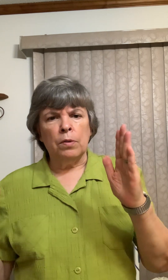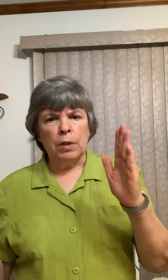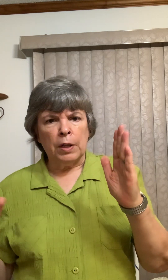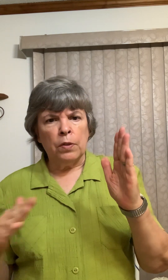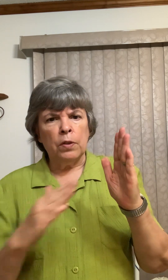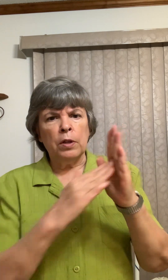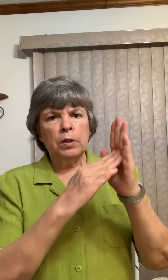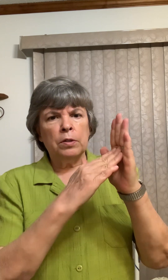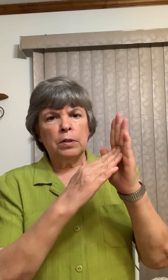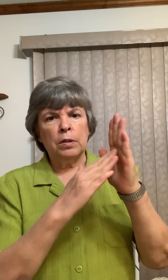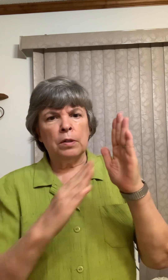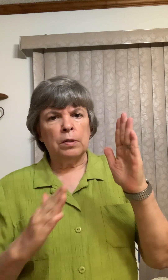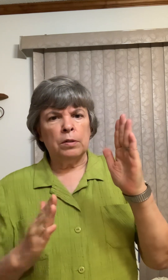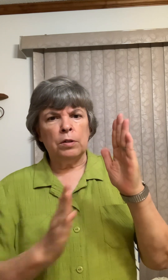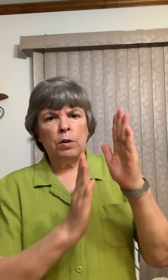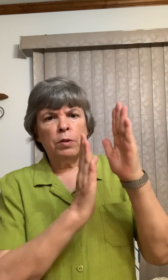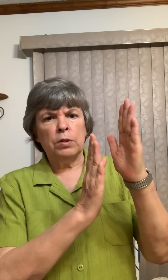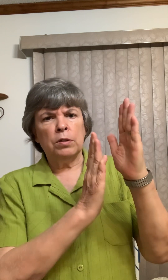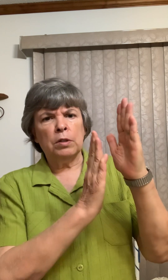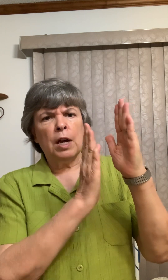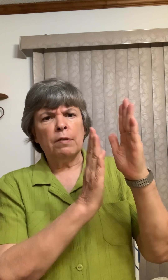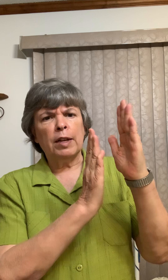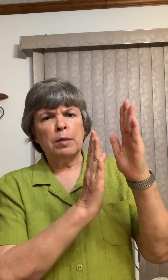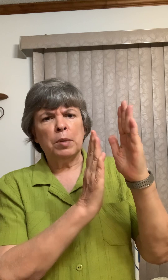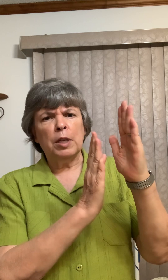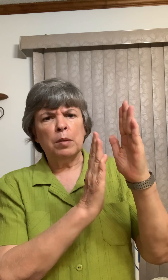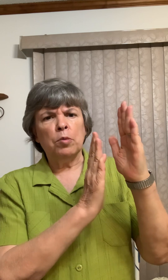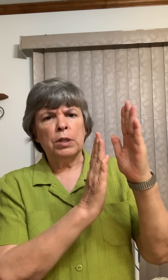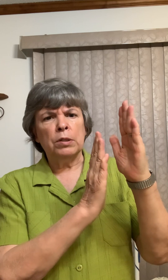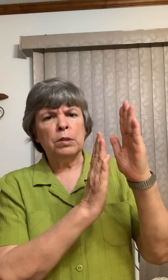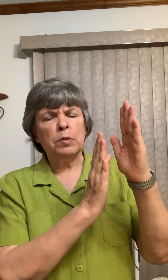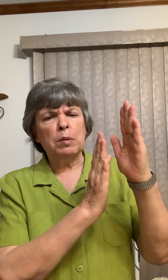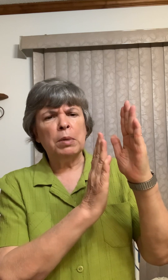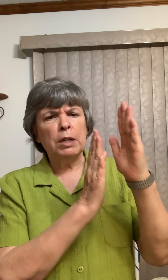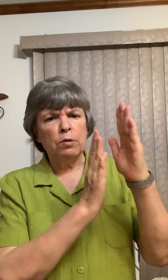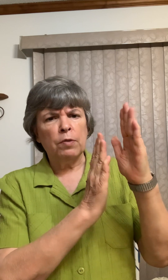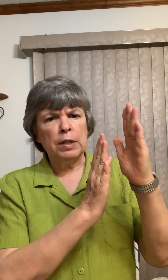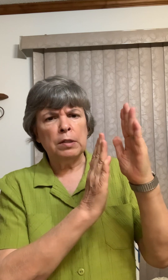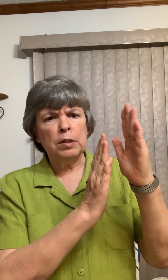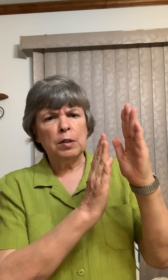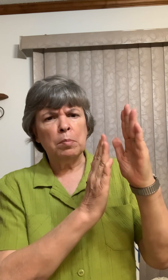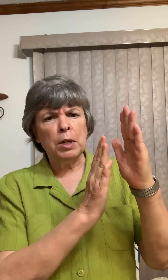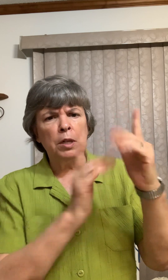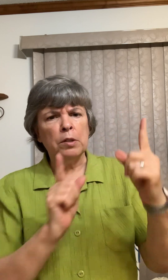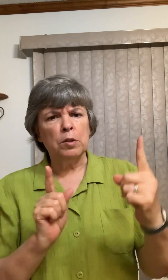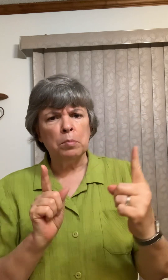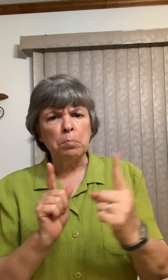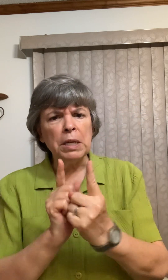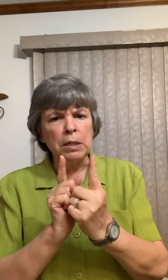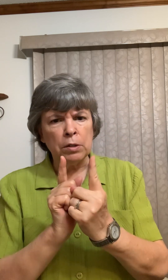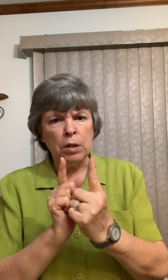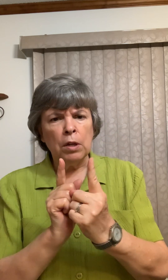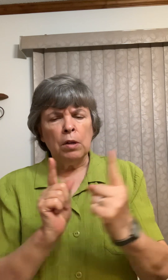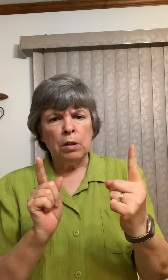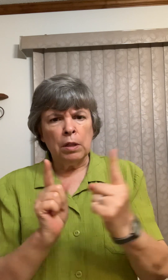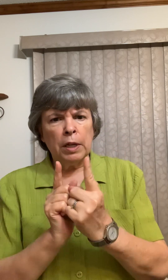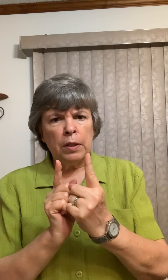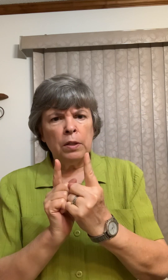like this. You know, this is kind of like being in the presence of somebody or facing somebody. This is meet, like